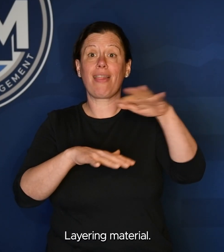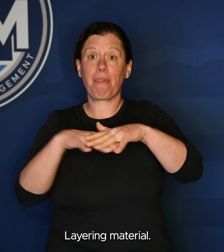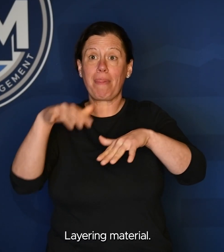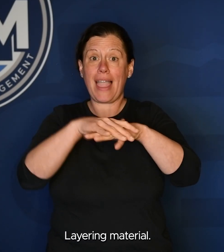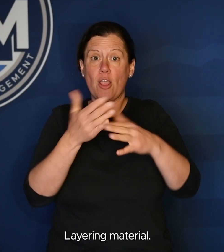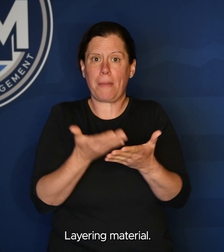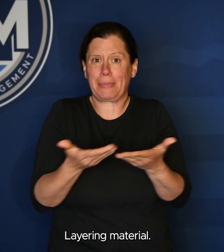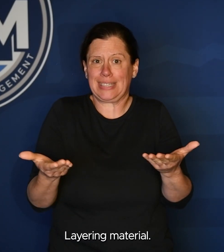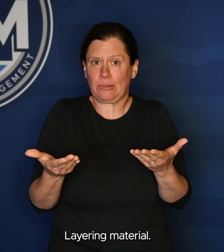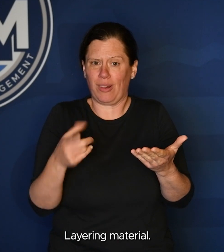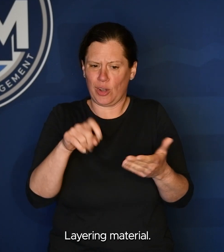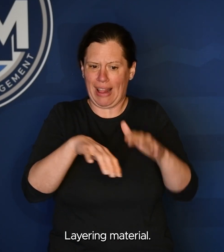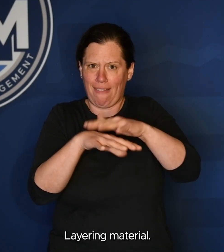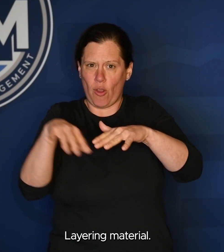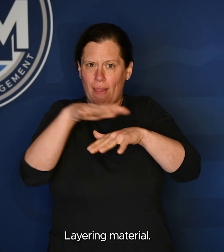Layering material.